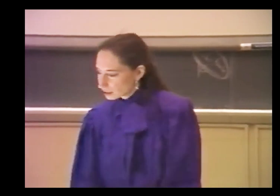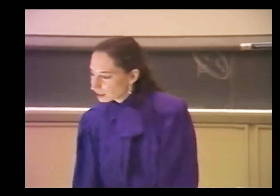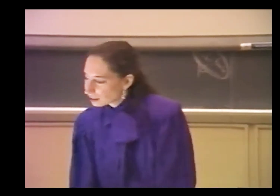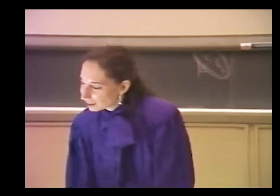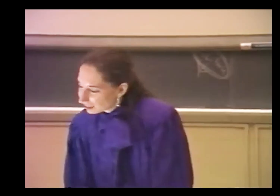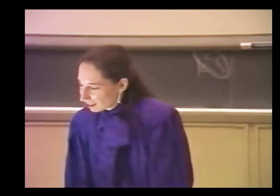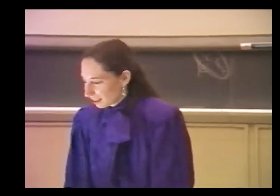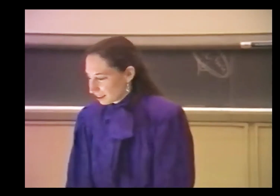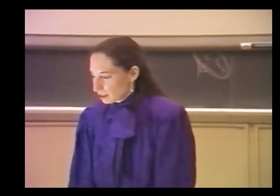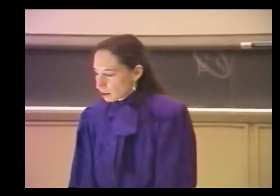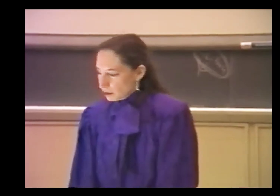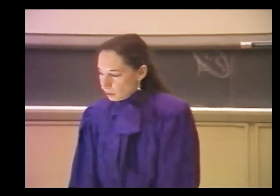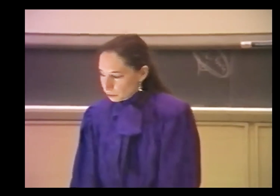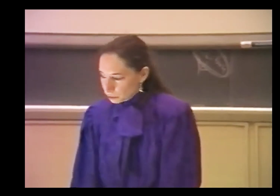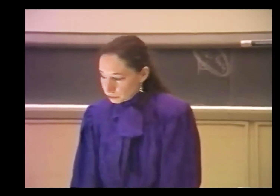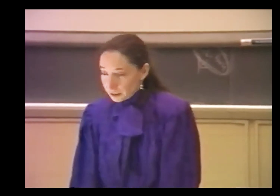versus Ohuruva.